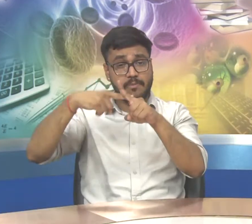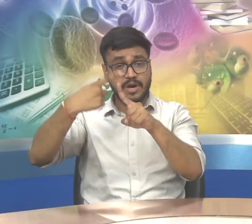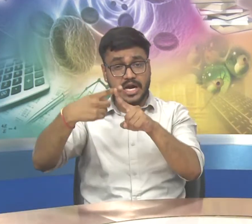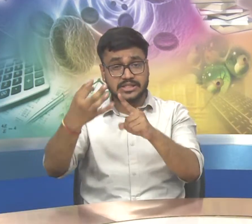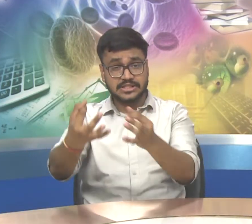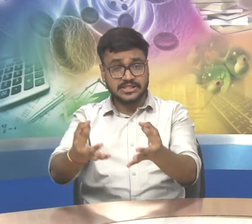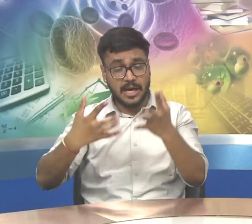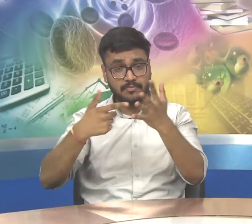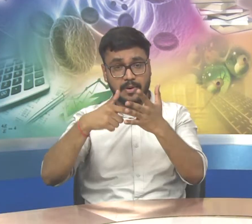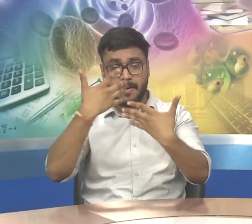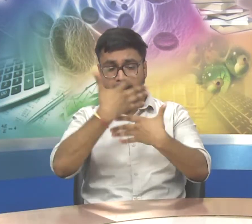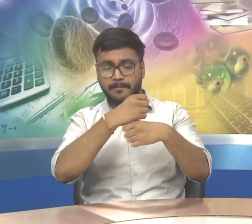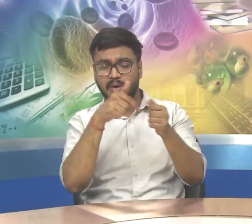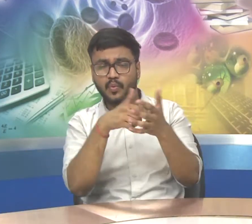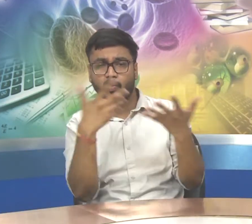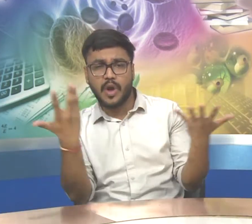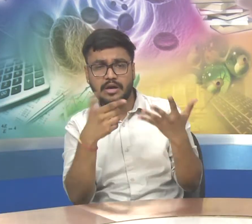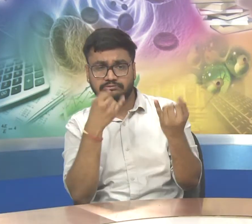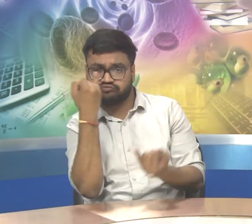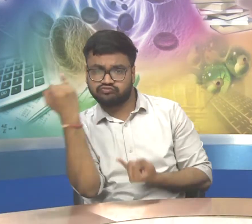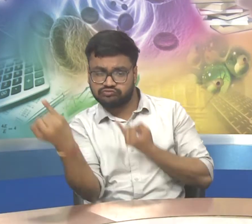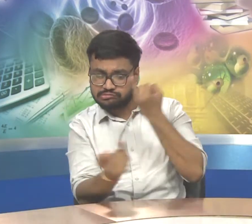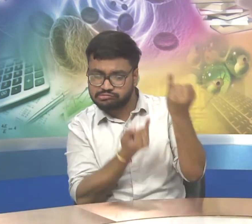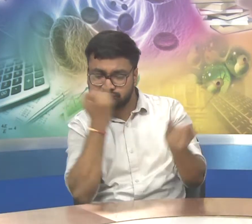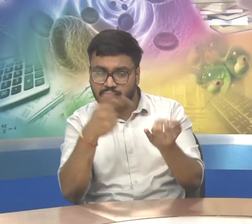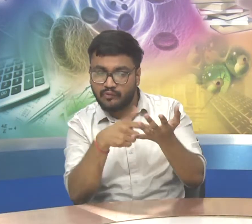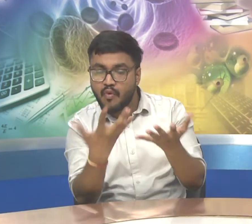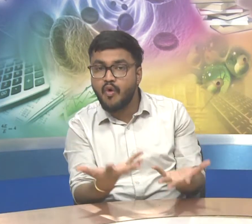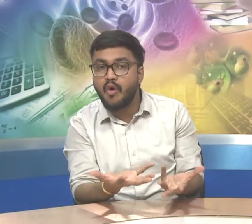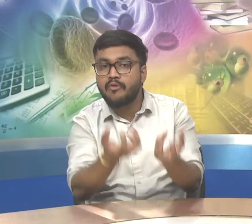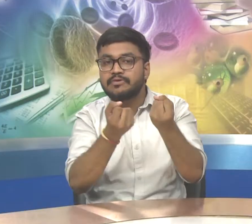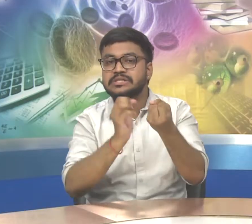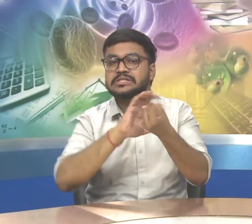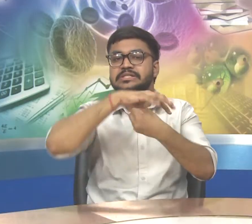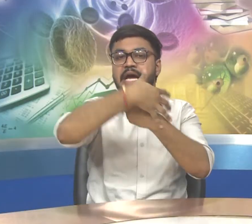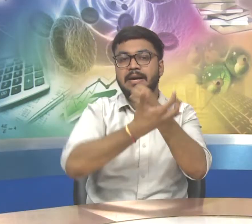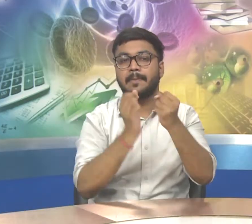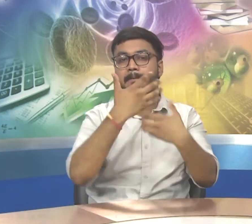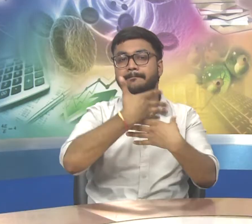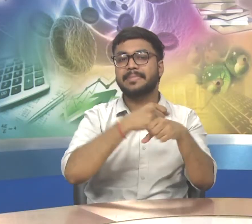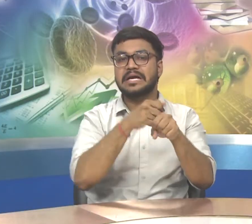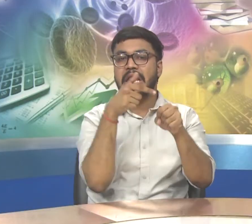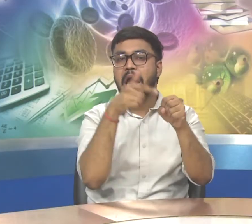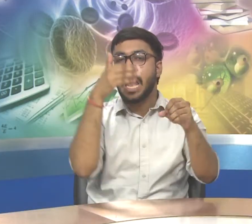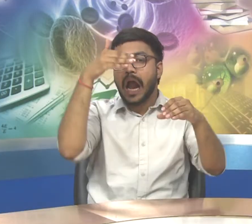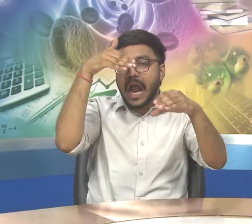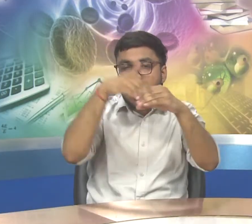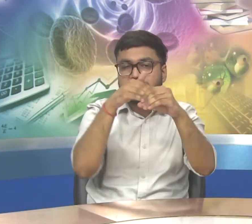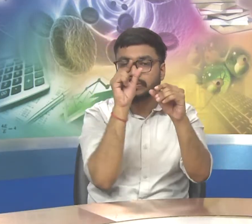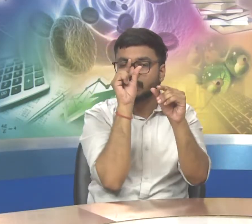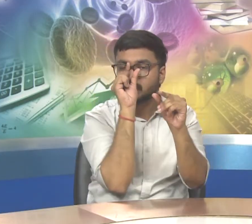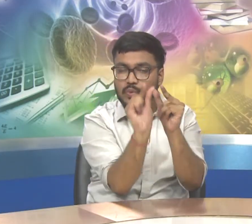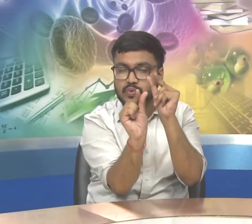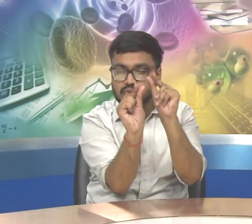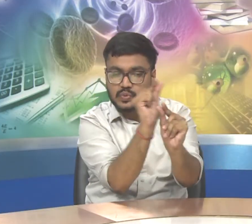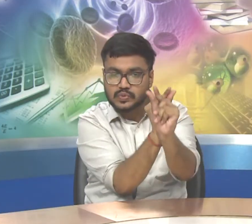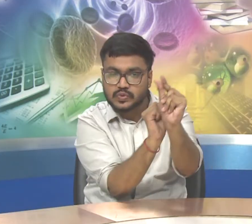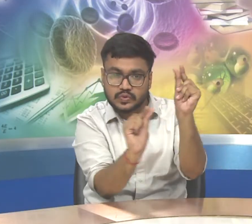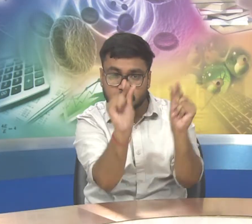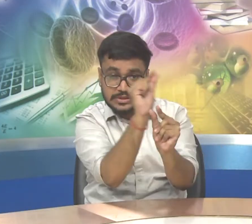Later, scientists discovered that an atom is made of smaller particles,